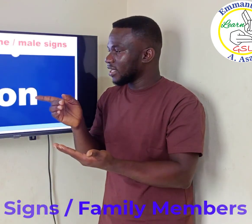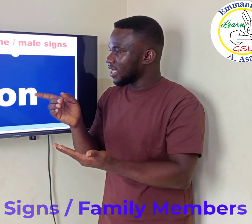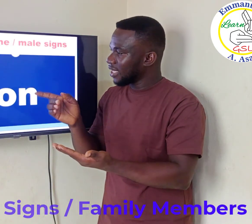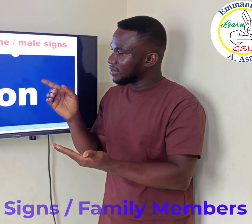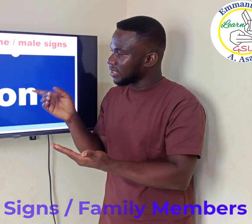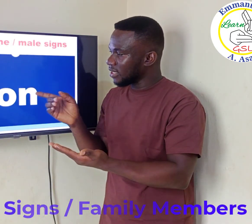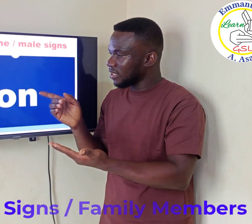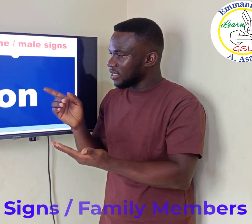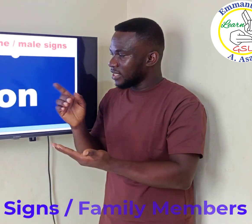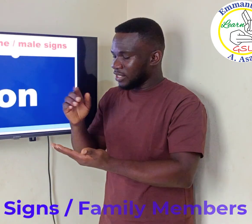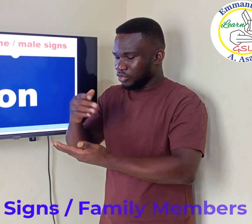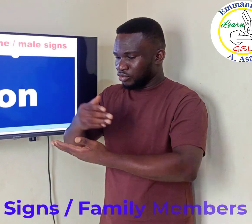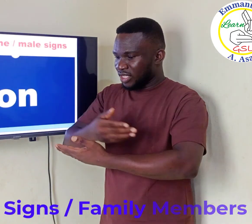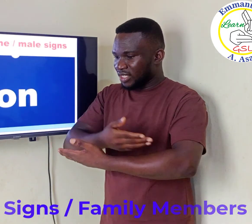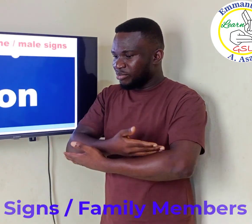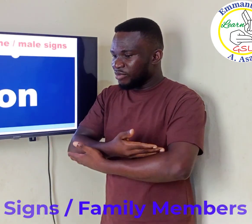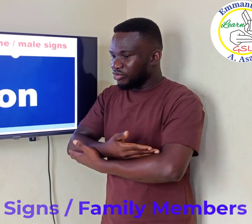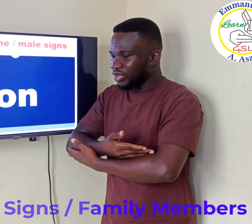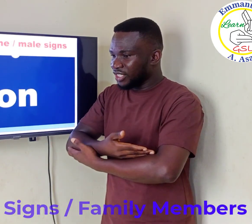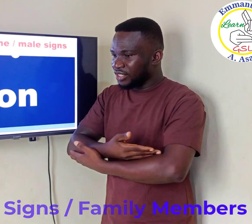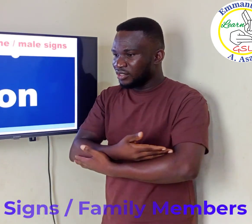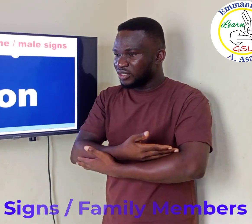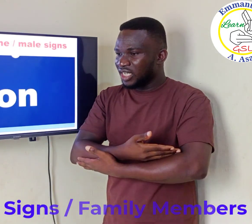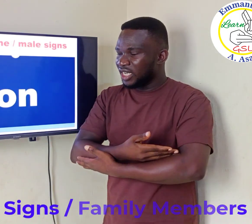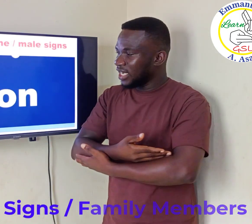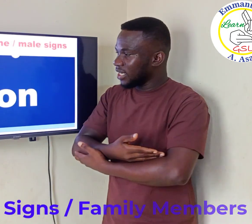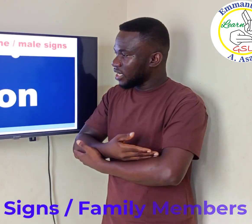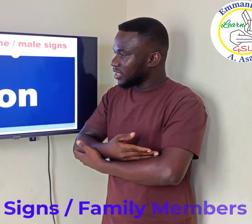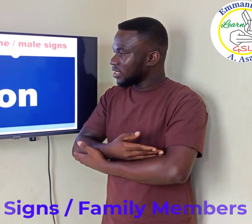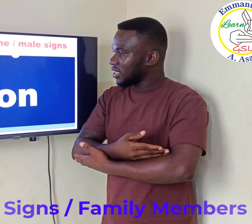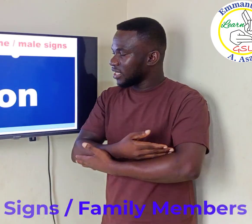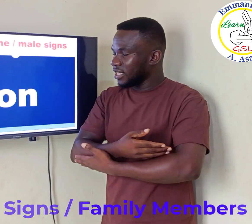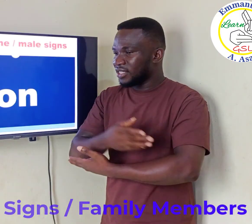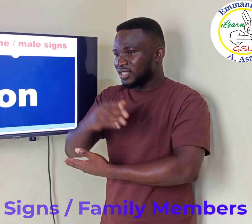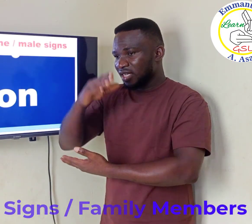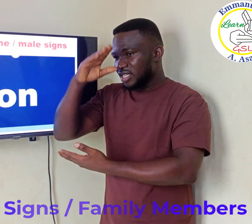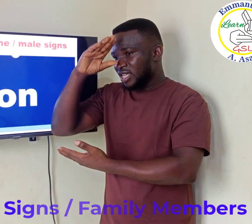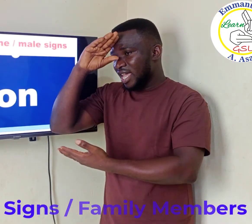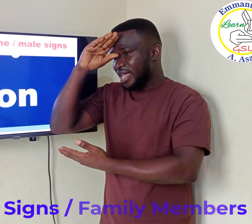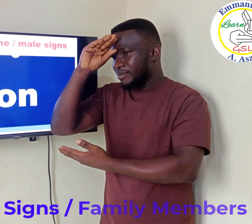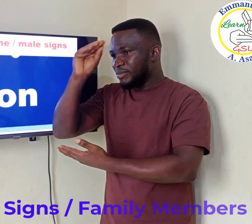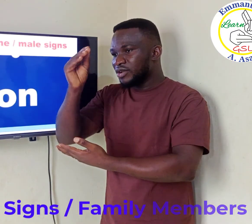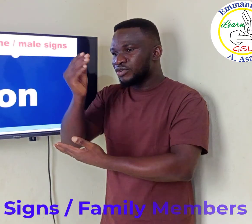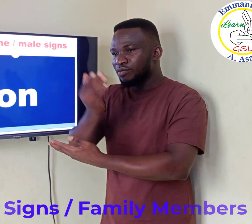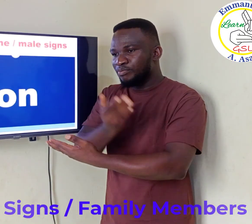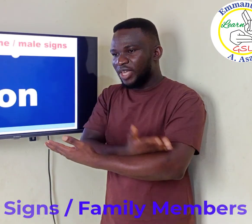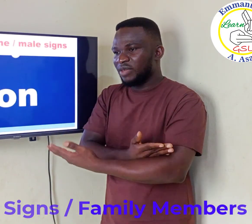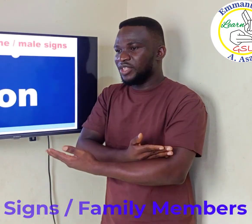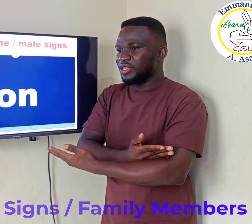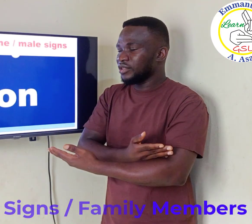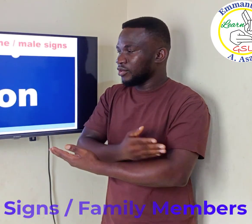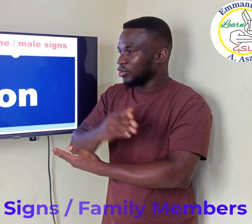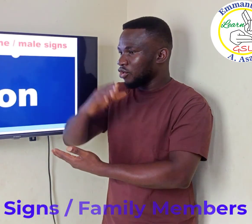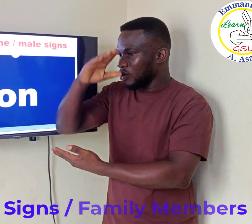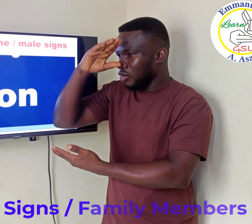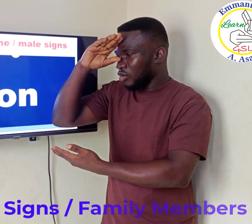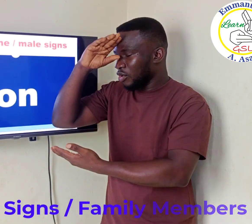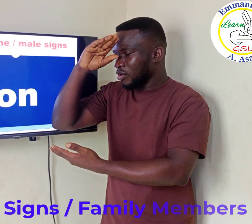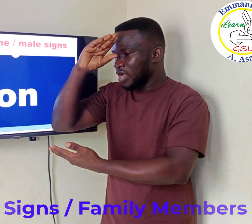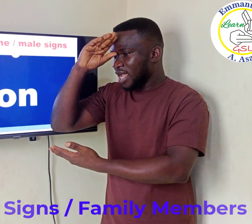and son. So this is a baby region, and then it indicates a male baby or a